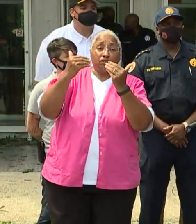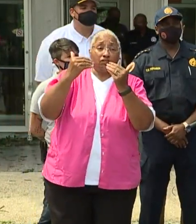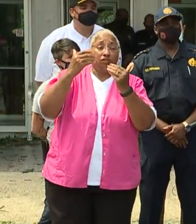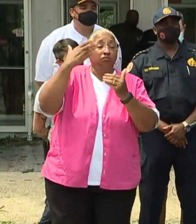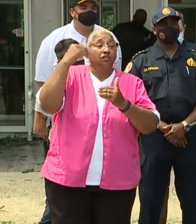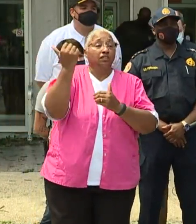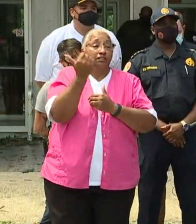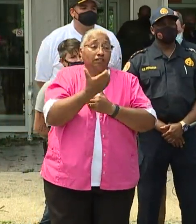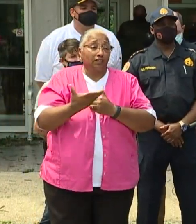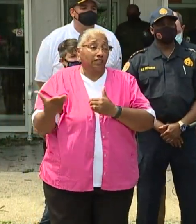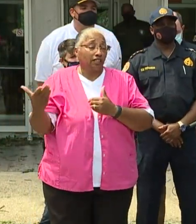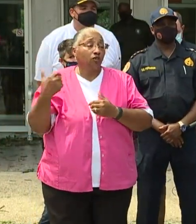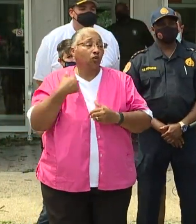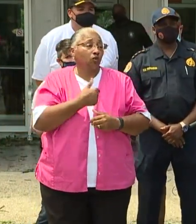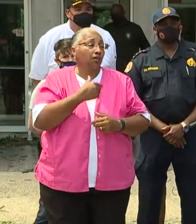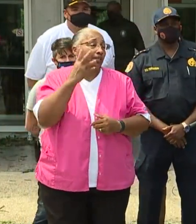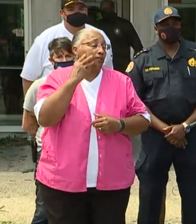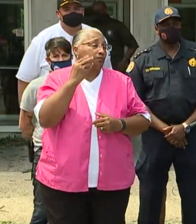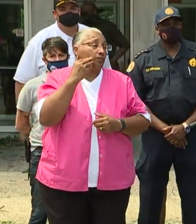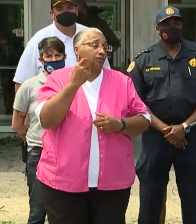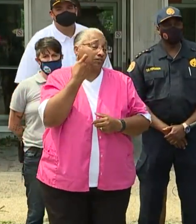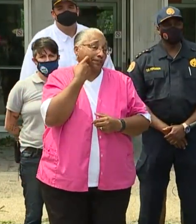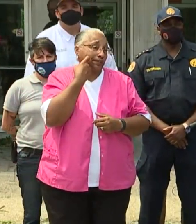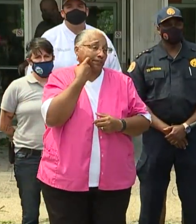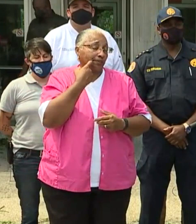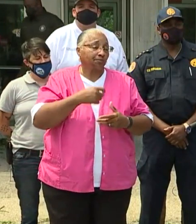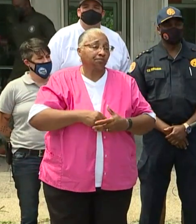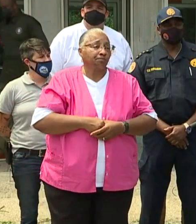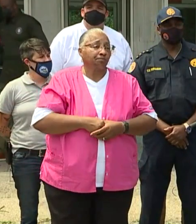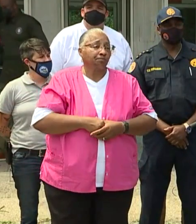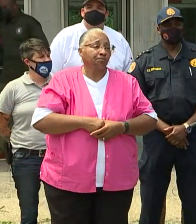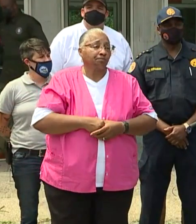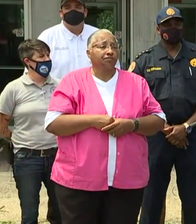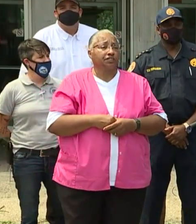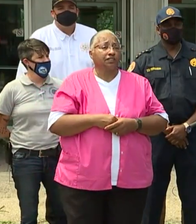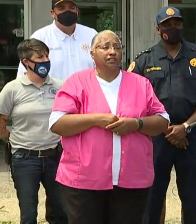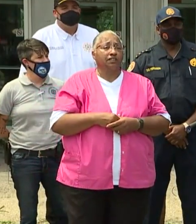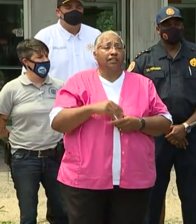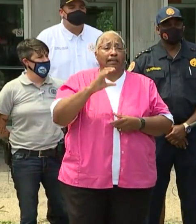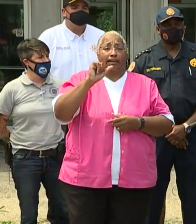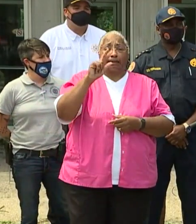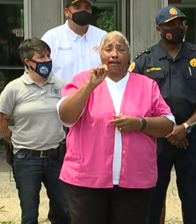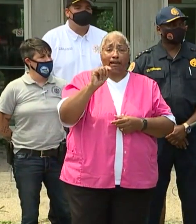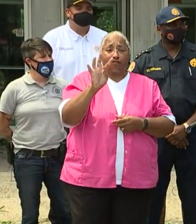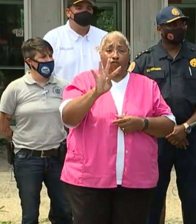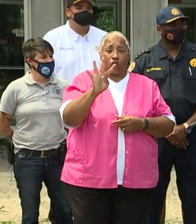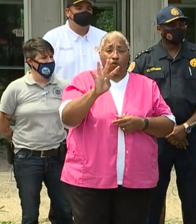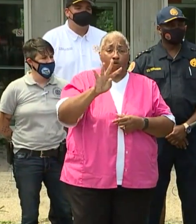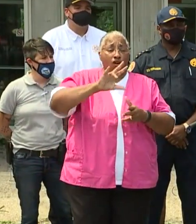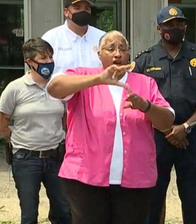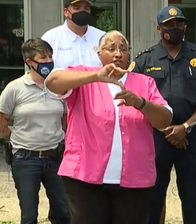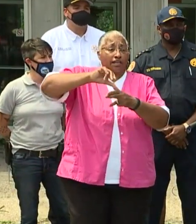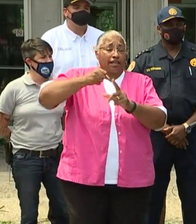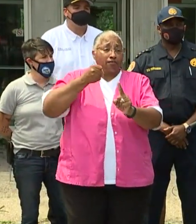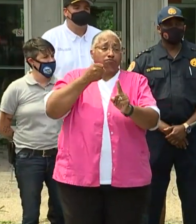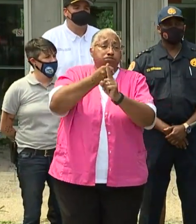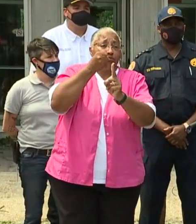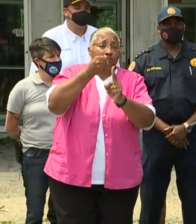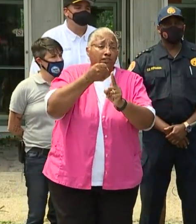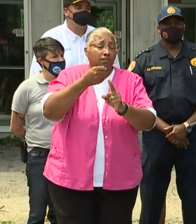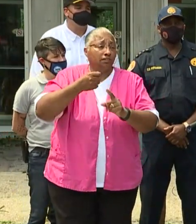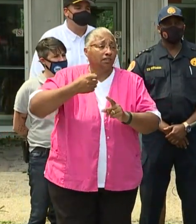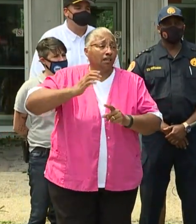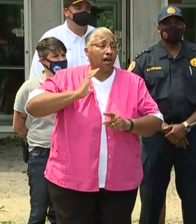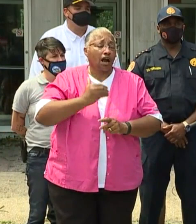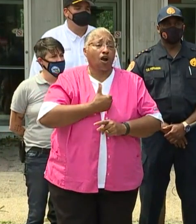what we experienced on last night. Category 4 hurricane slammed into our coast